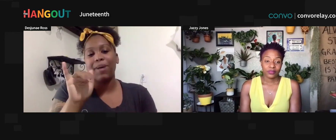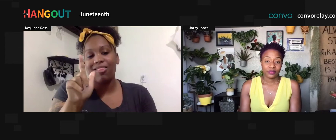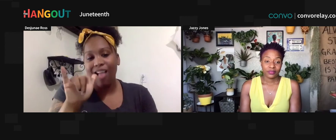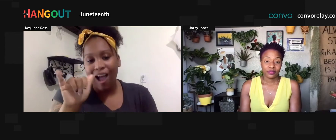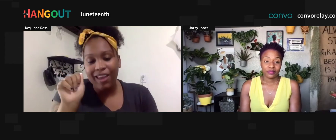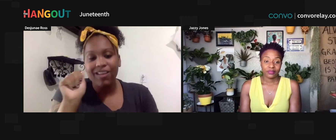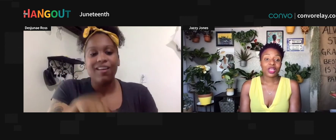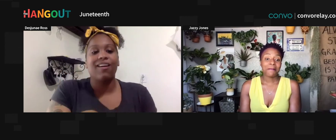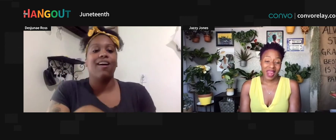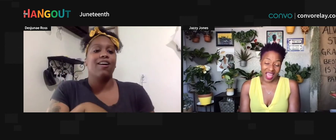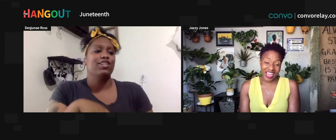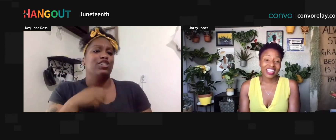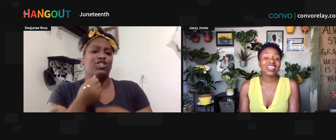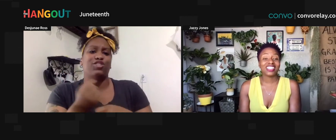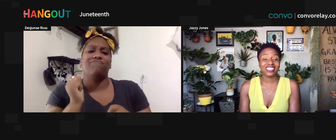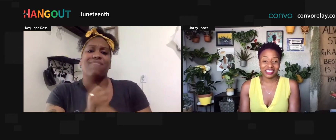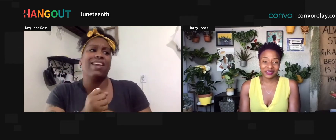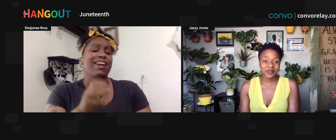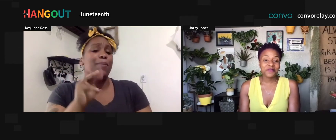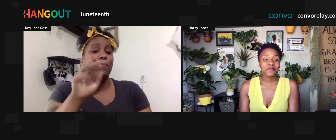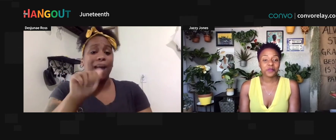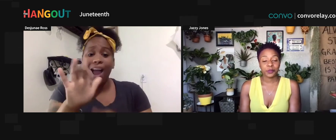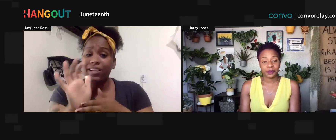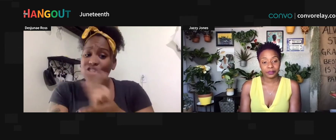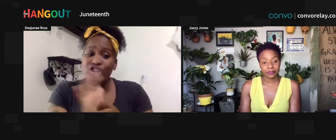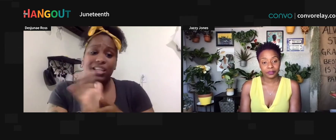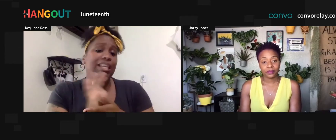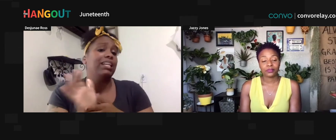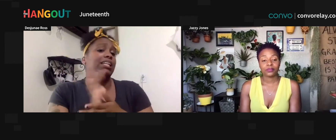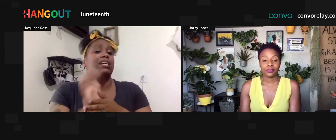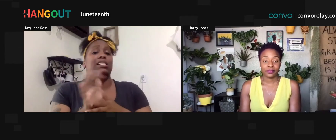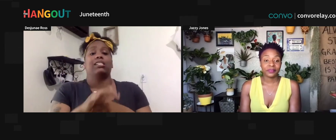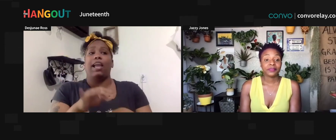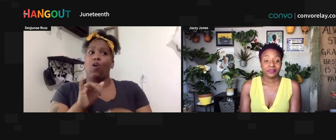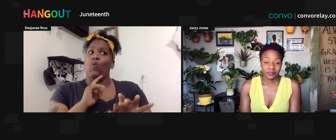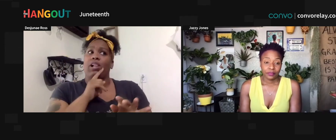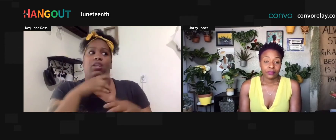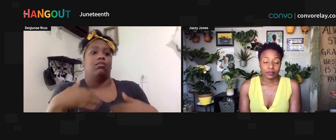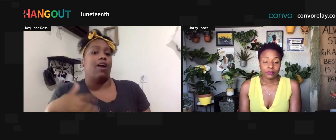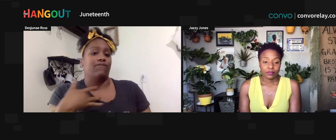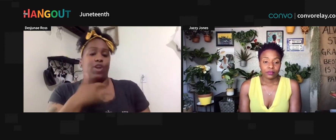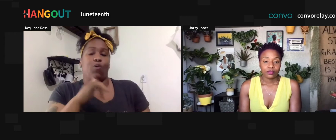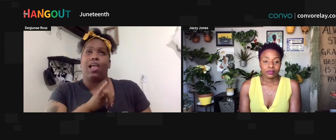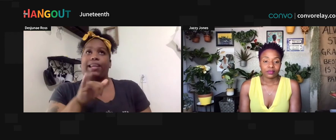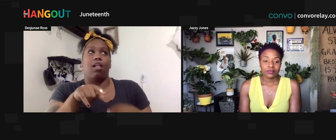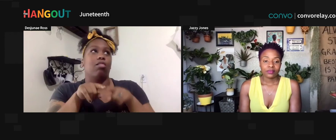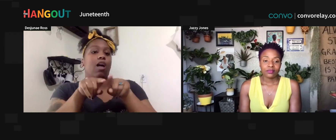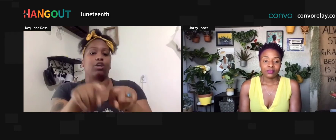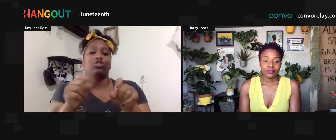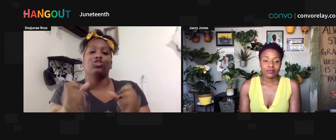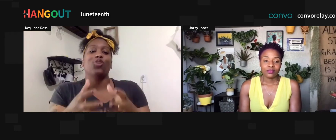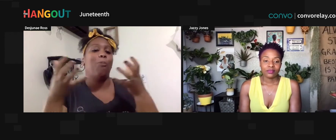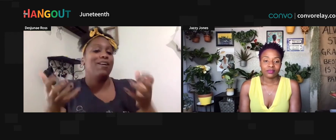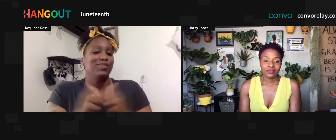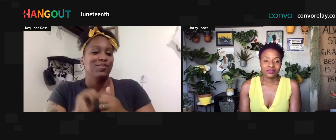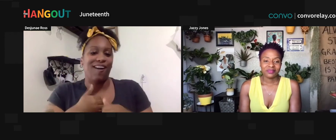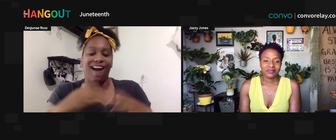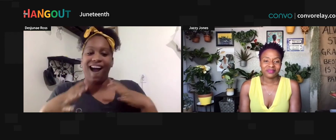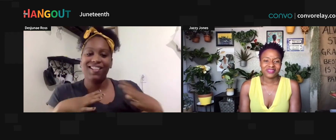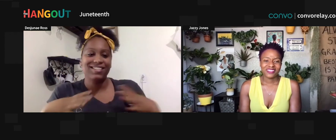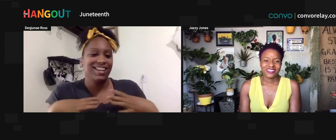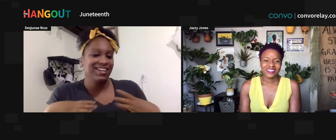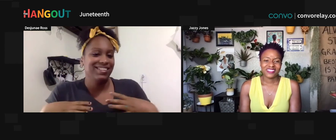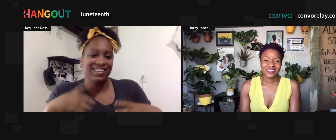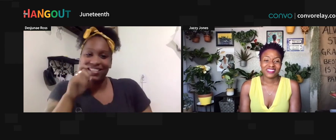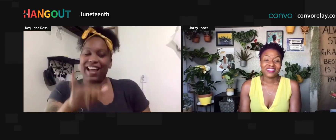that gumbo. The jambalaya, the mac and cheese. I mean, I just felt like there